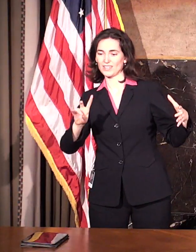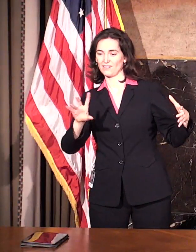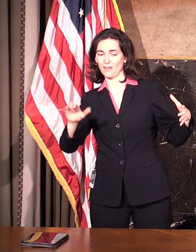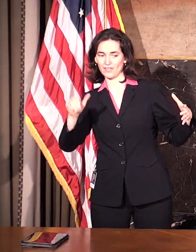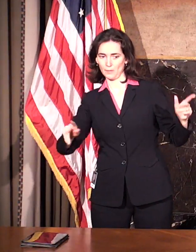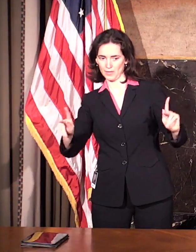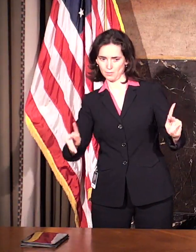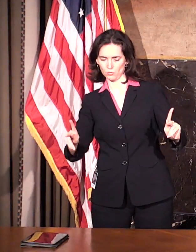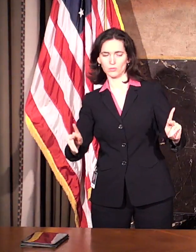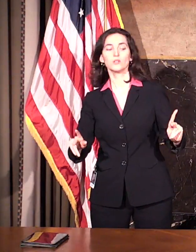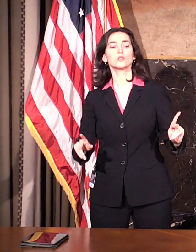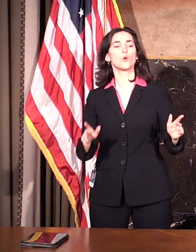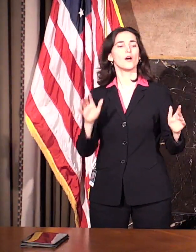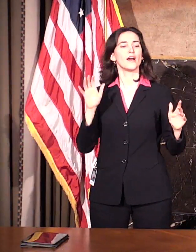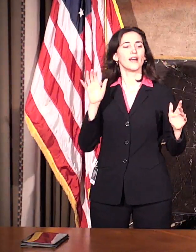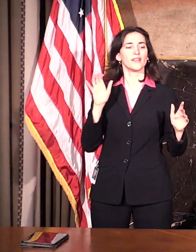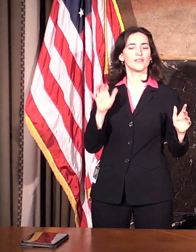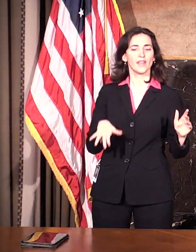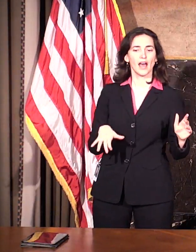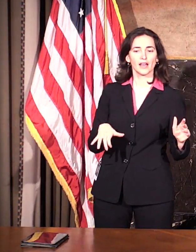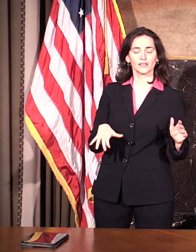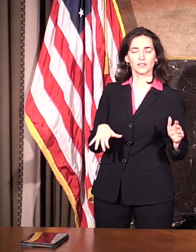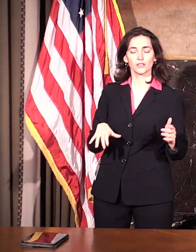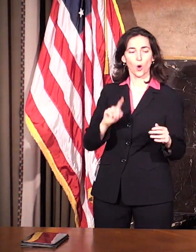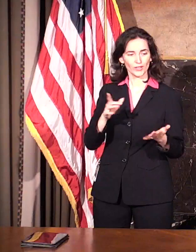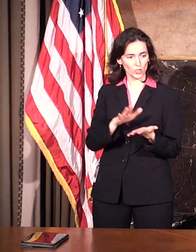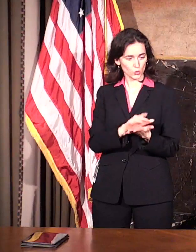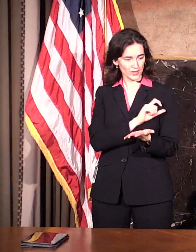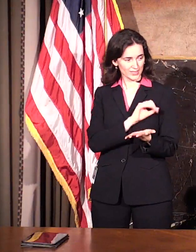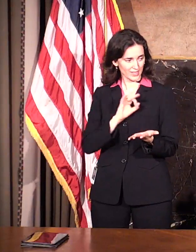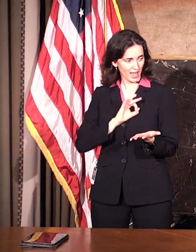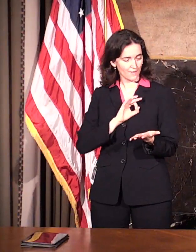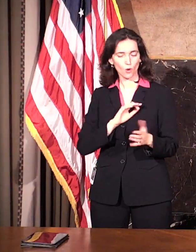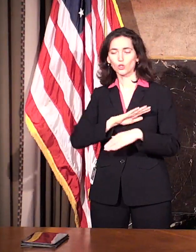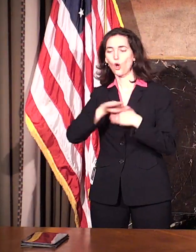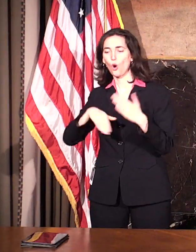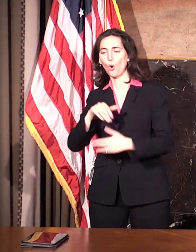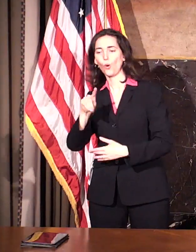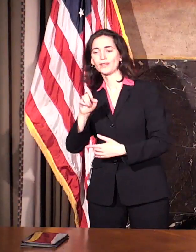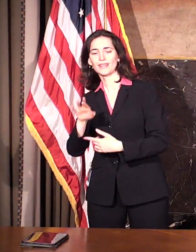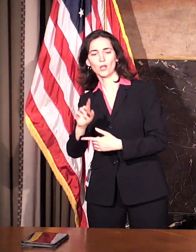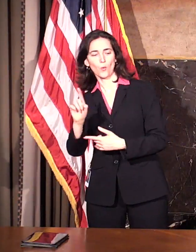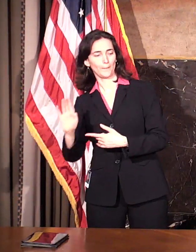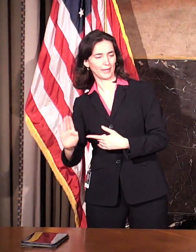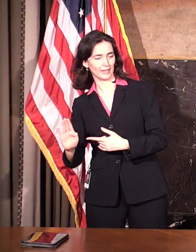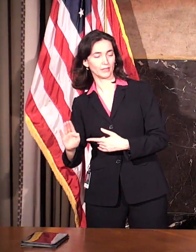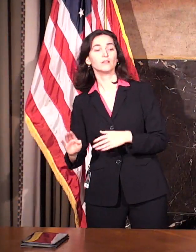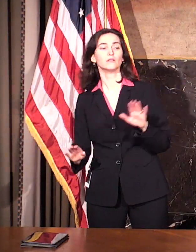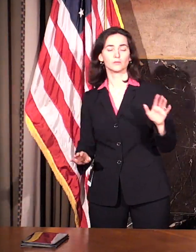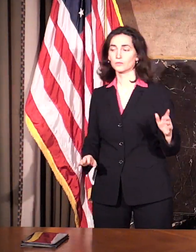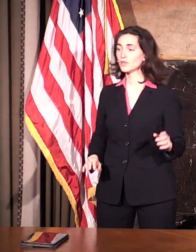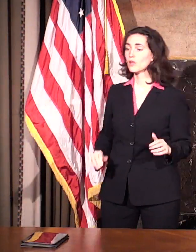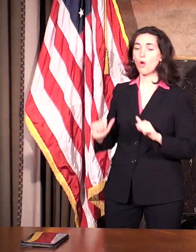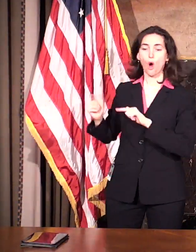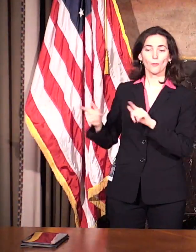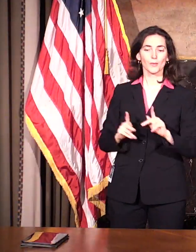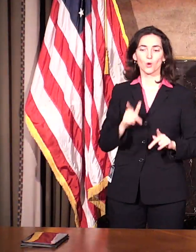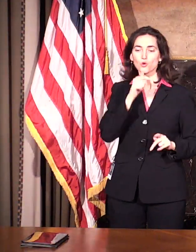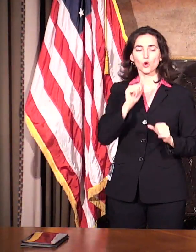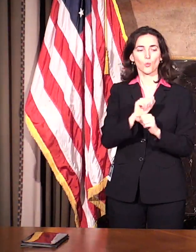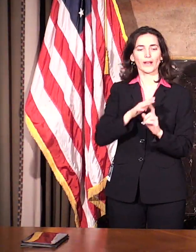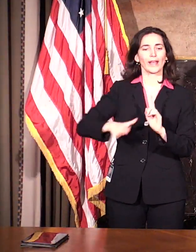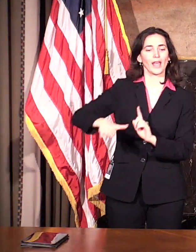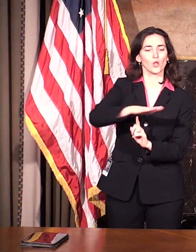the entire Tier B? That is inclusive of people that work in a K through 12 or daycare